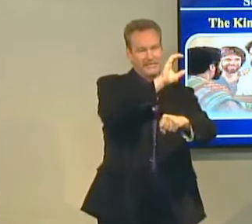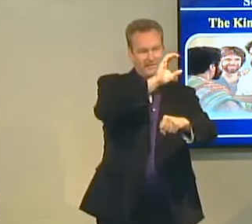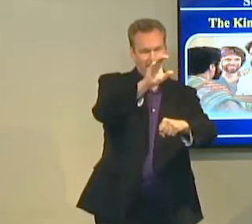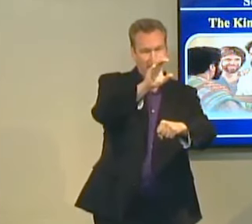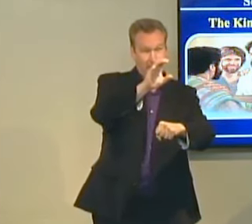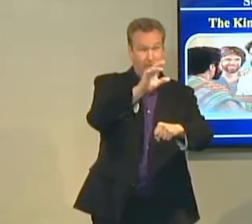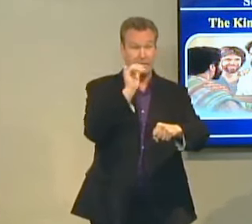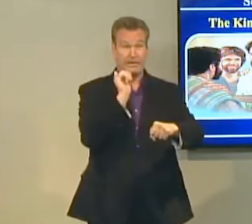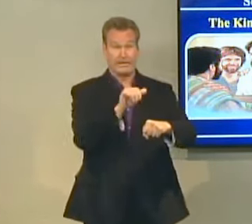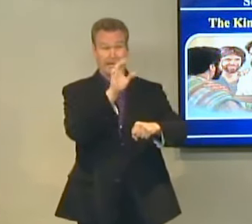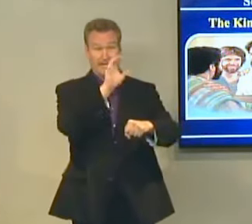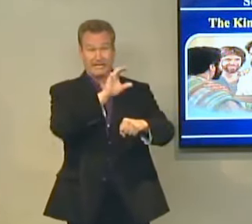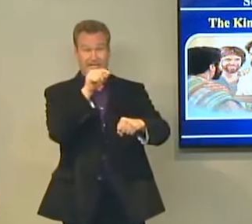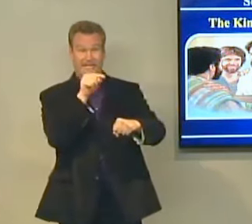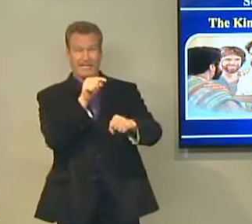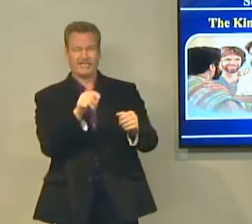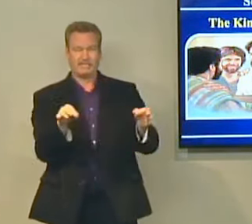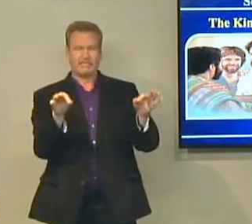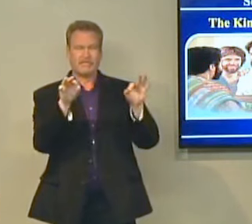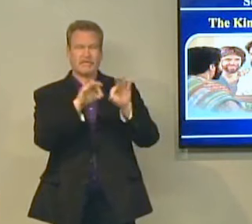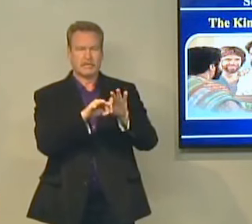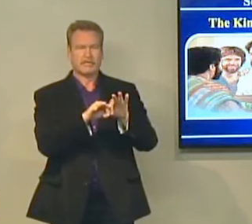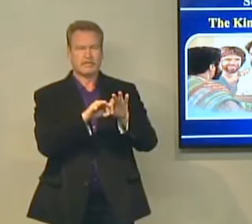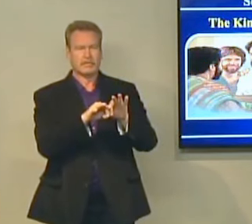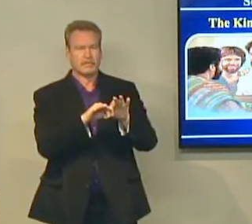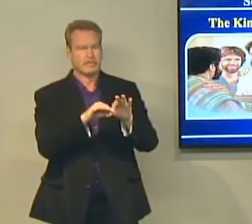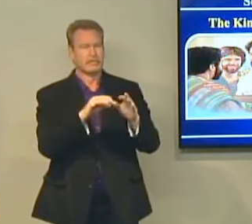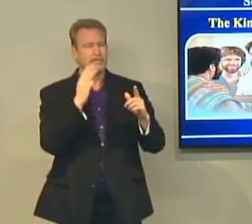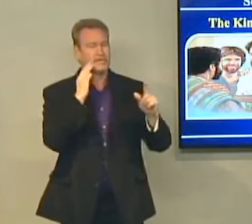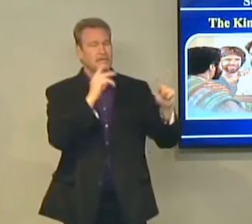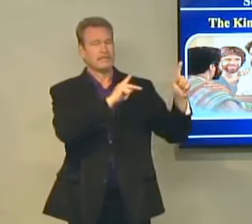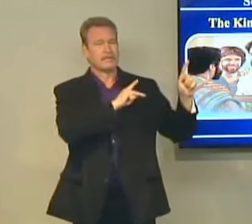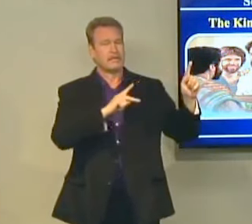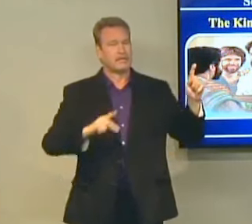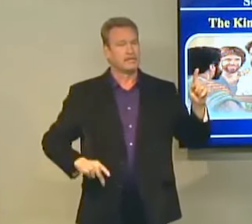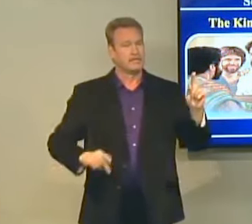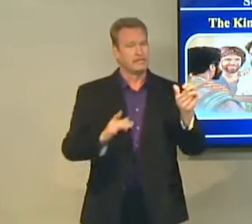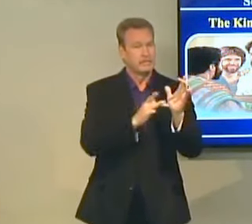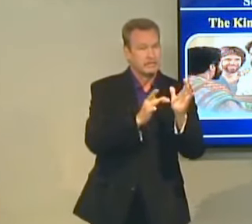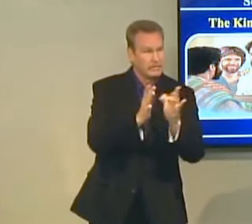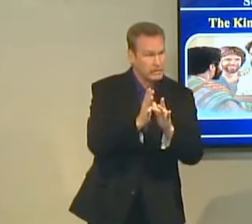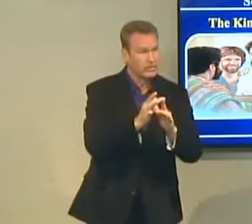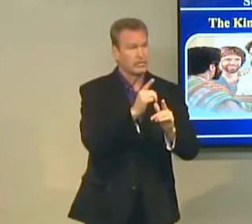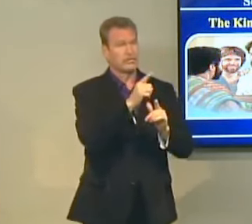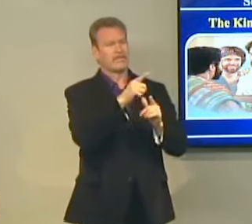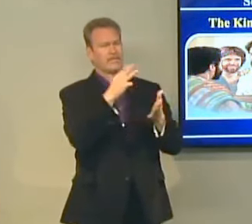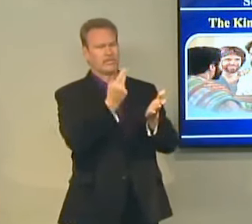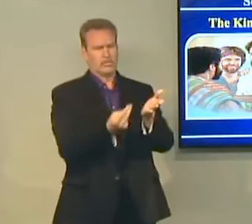series called The Road to Calvary. This series is very important for us to study.